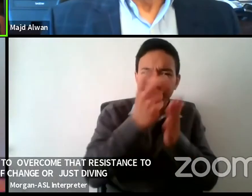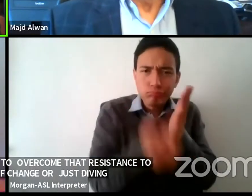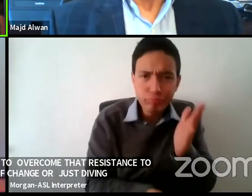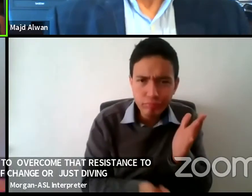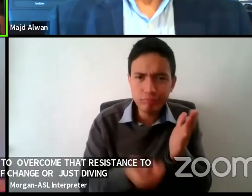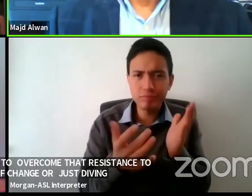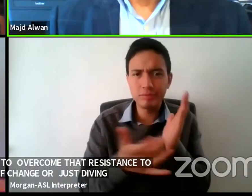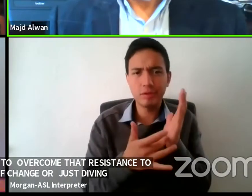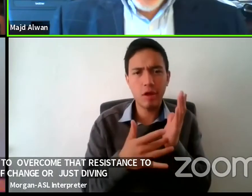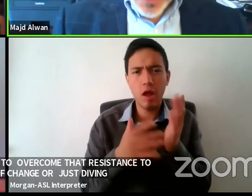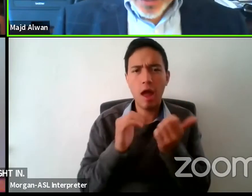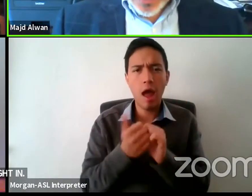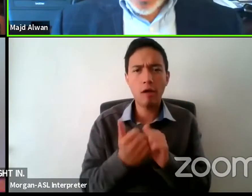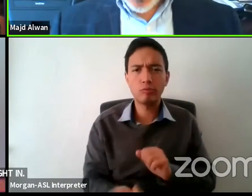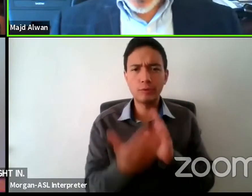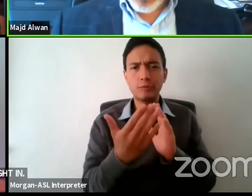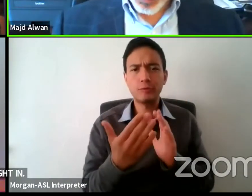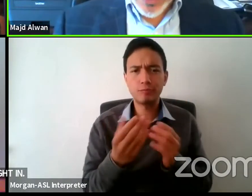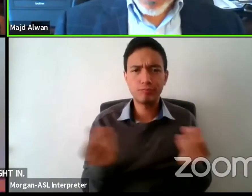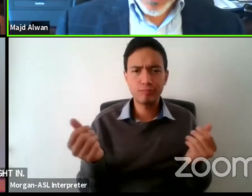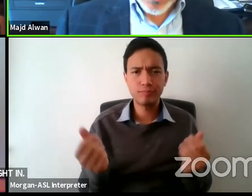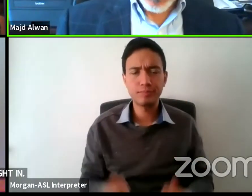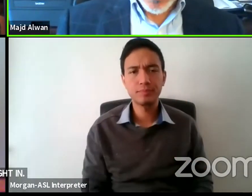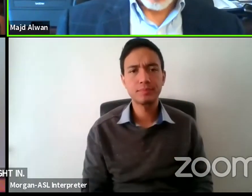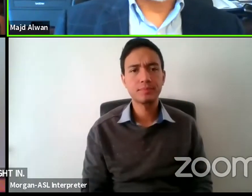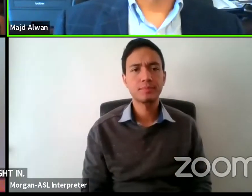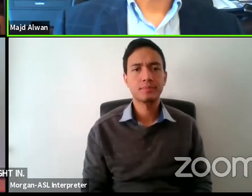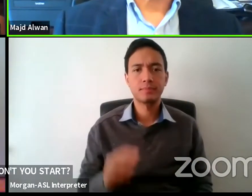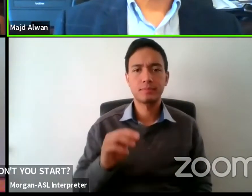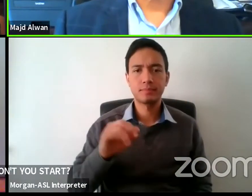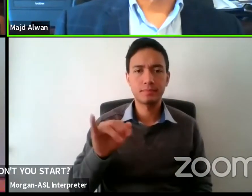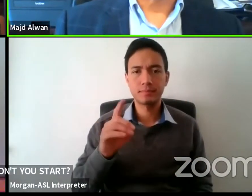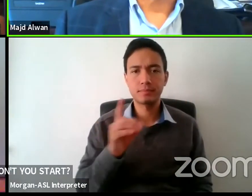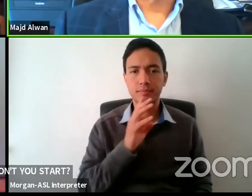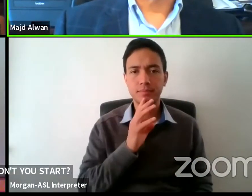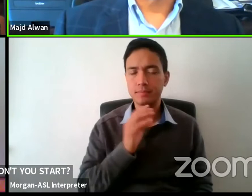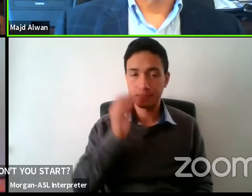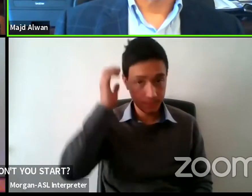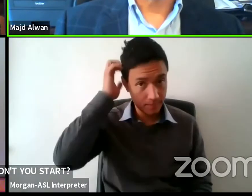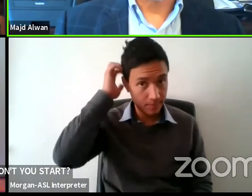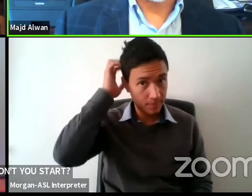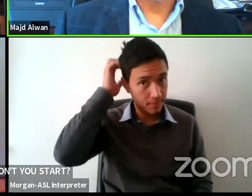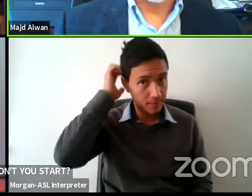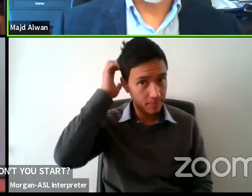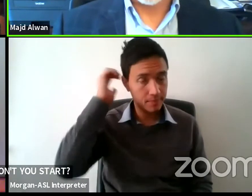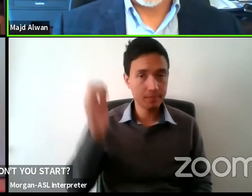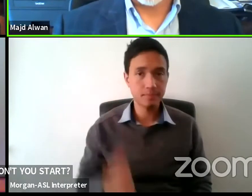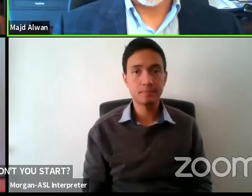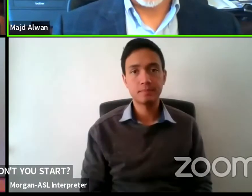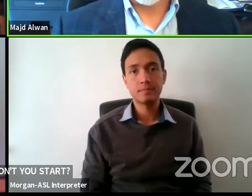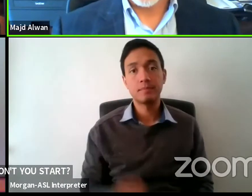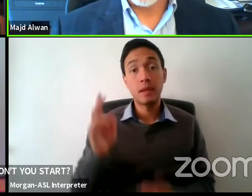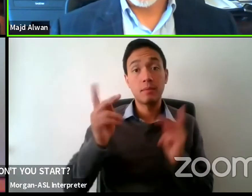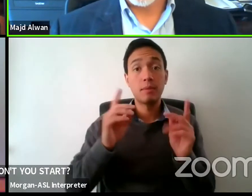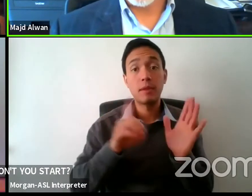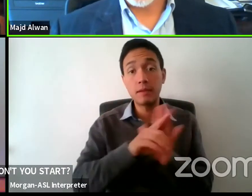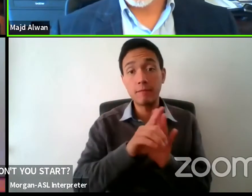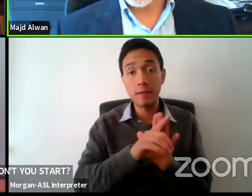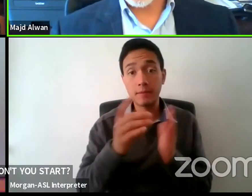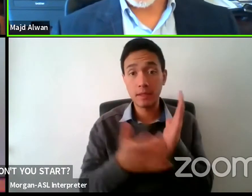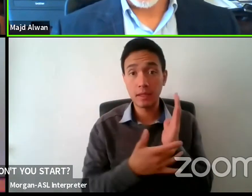there? Well, I think we initially technology developers and frankly even